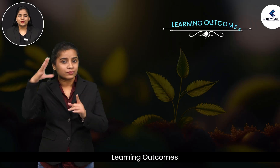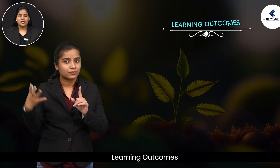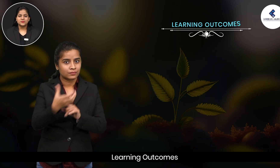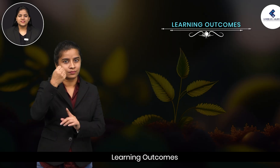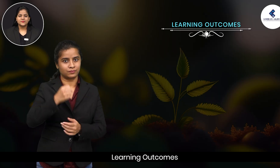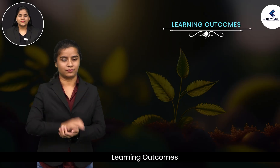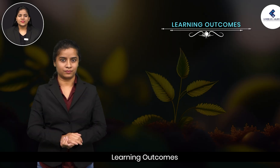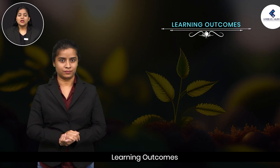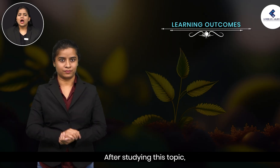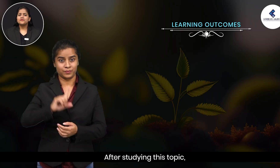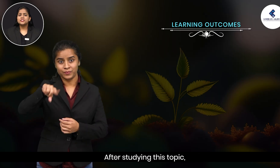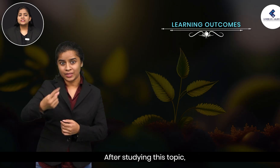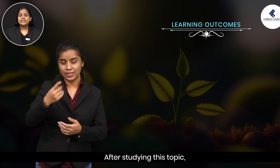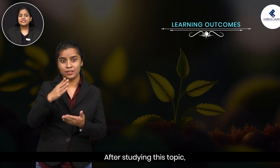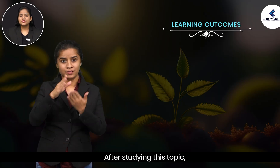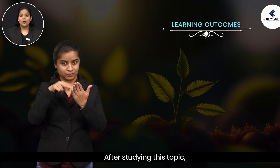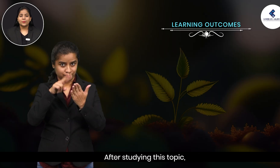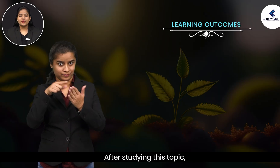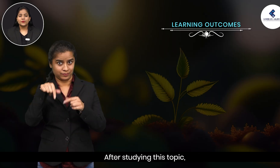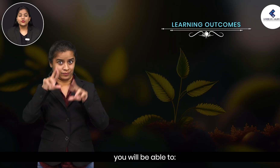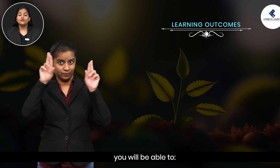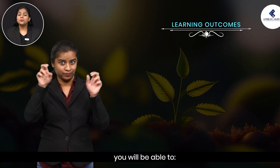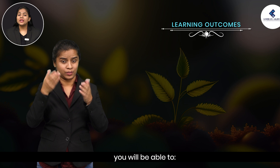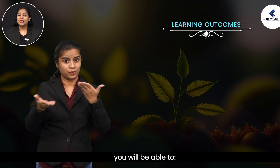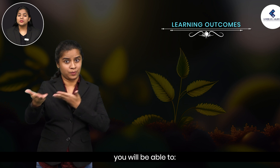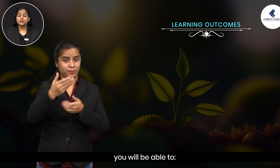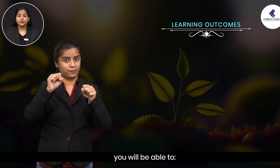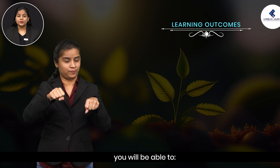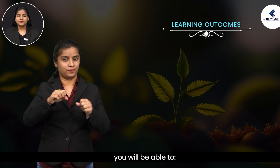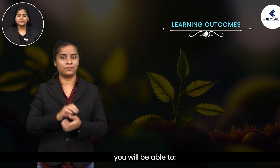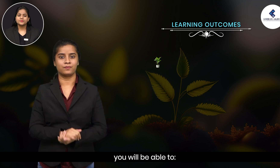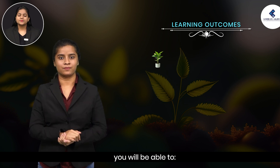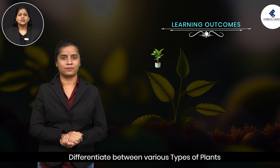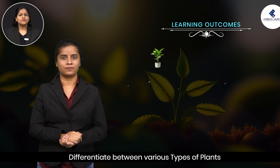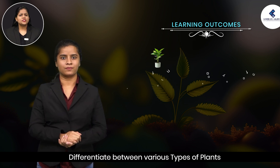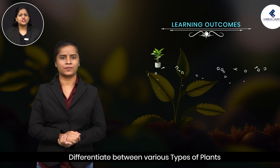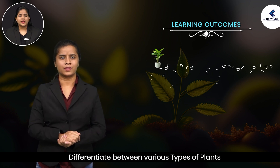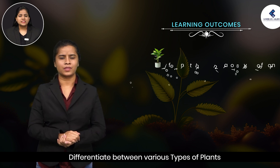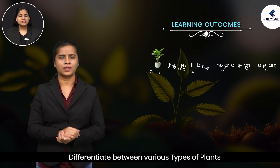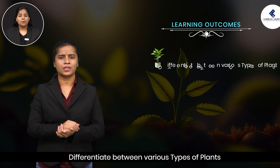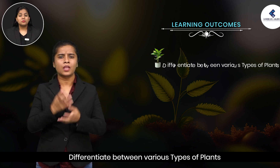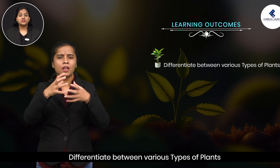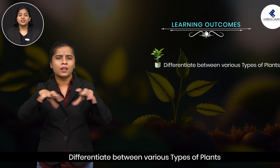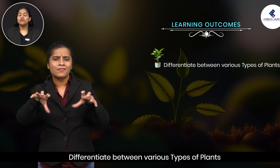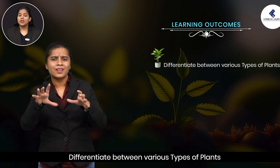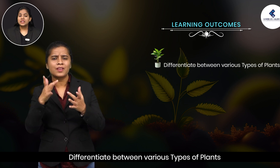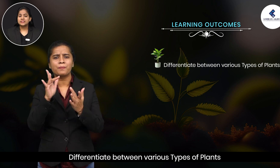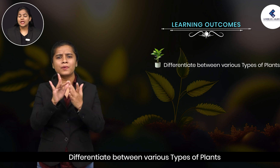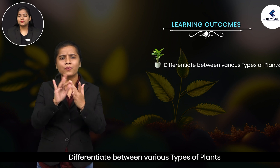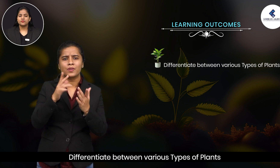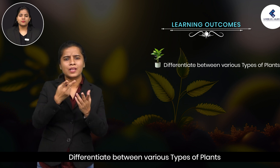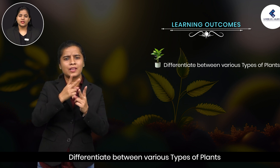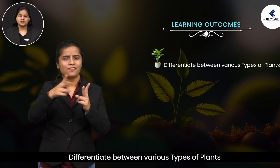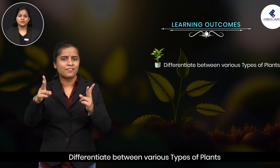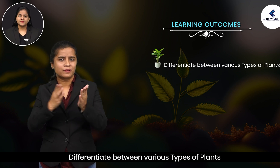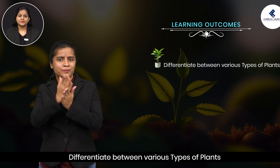Learning outcomes. After studying this topic, you will be able to differentiate between various